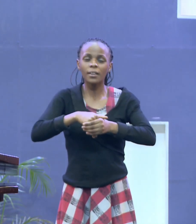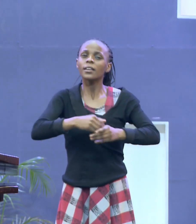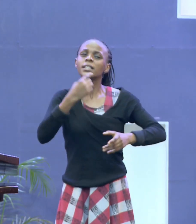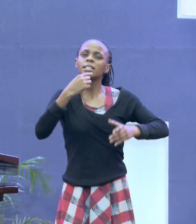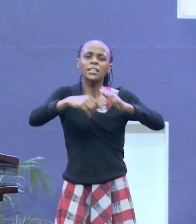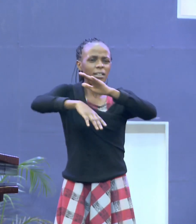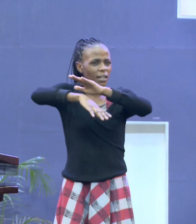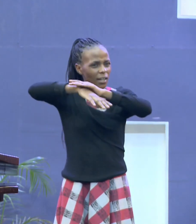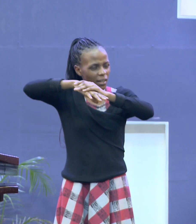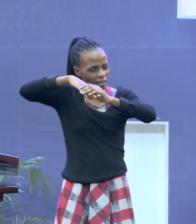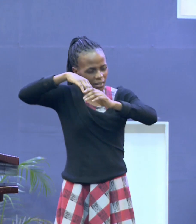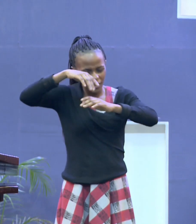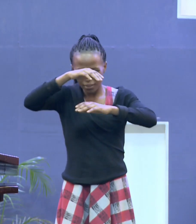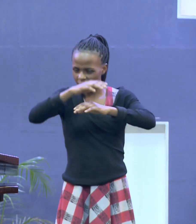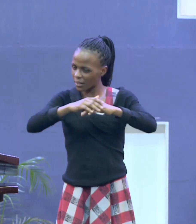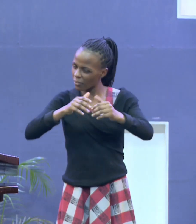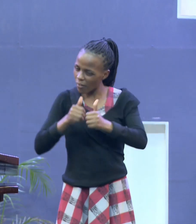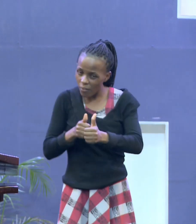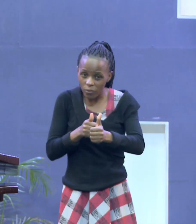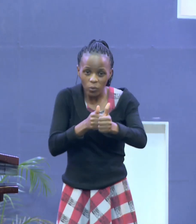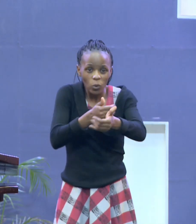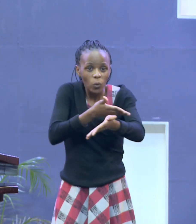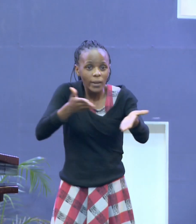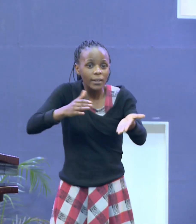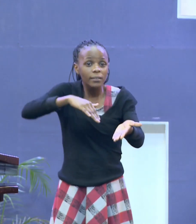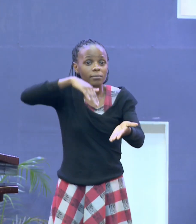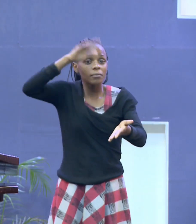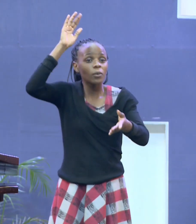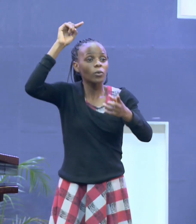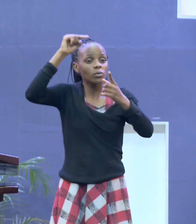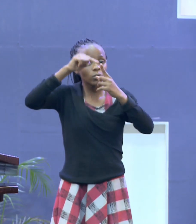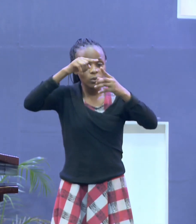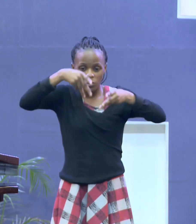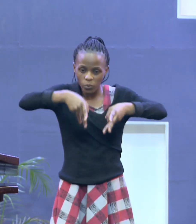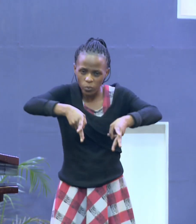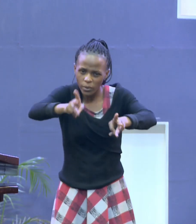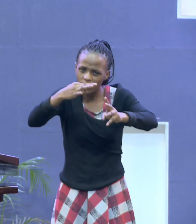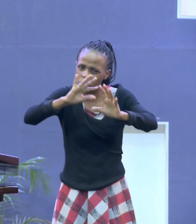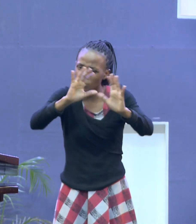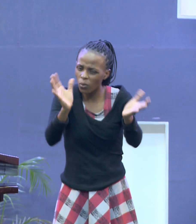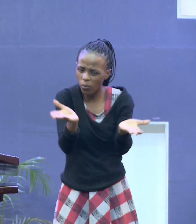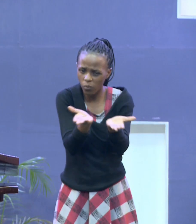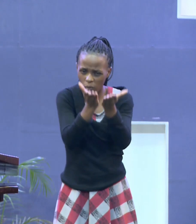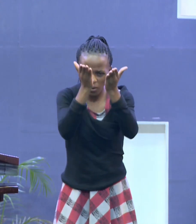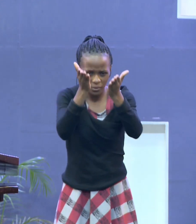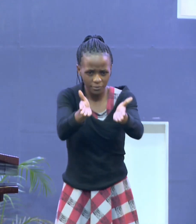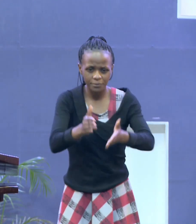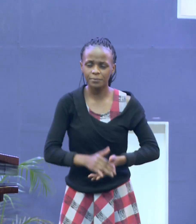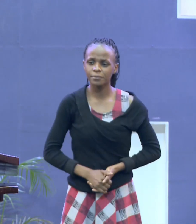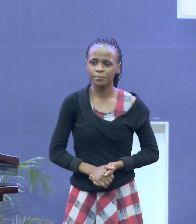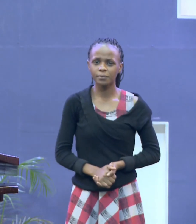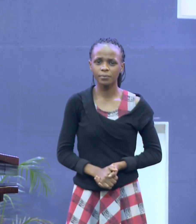not conform any longer to the pattern of this world. Sote mufaananyizibwa ng'emirembe